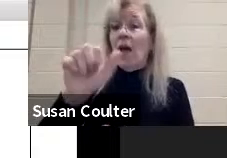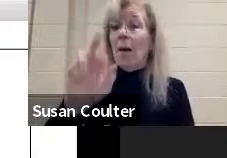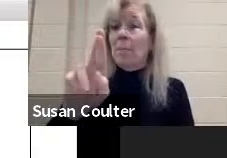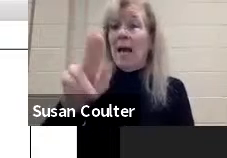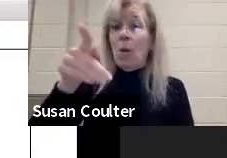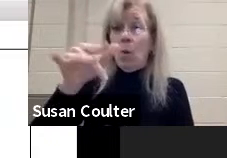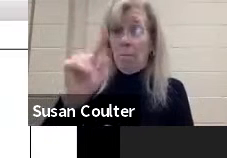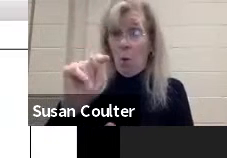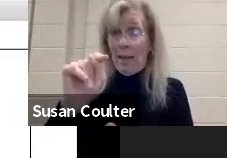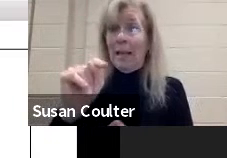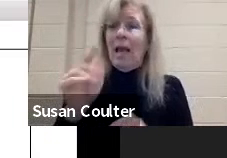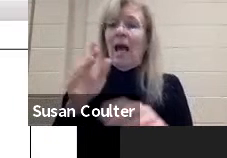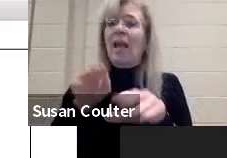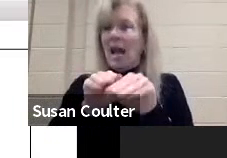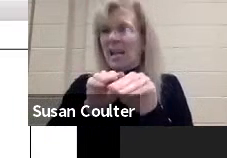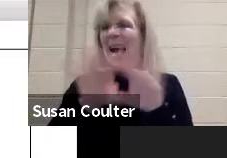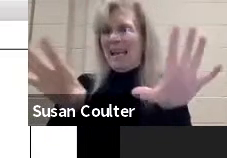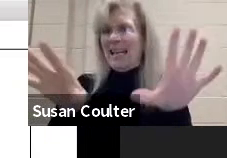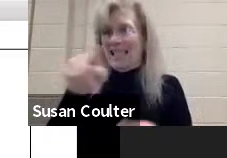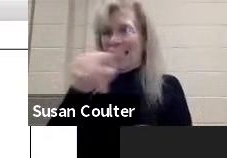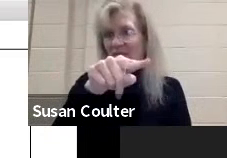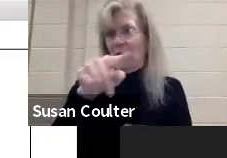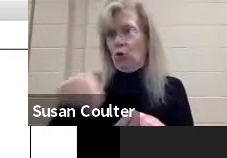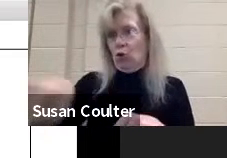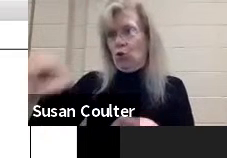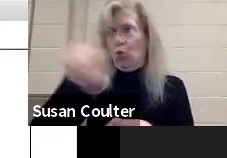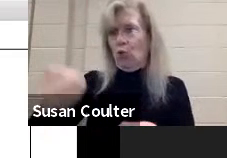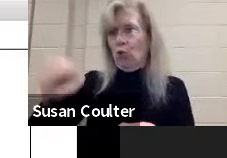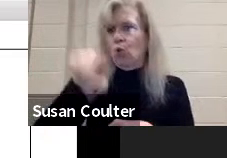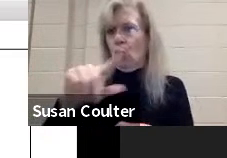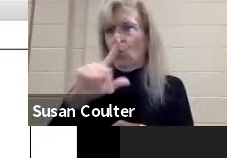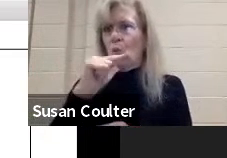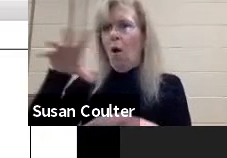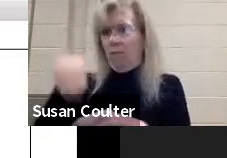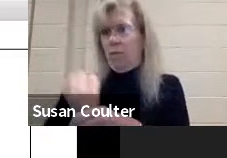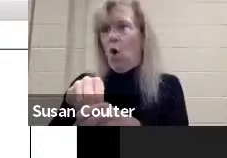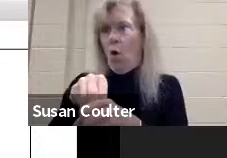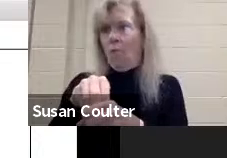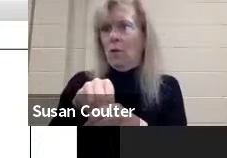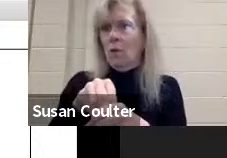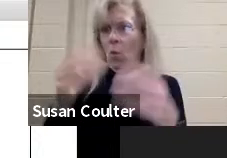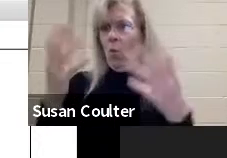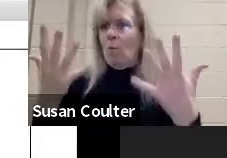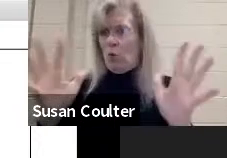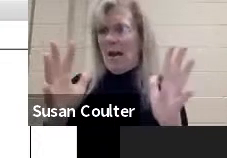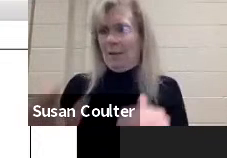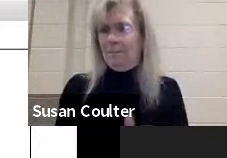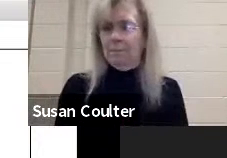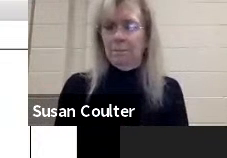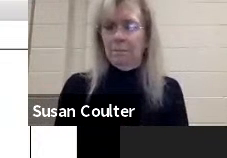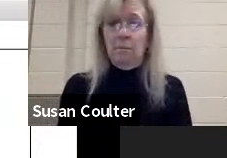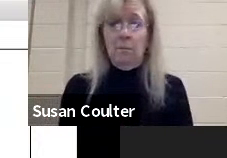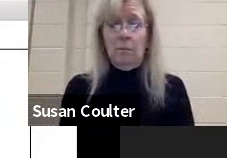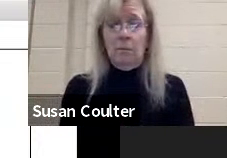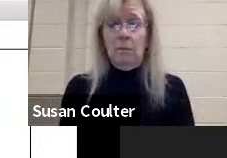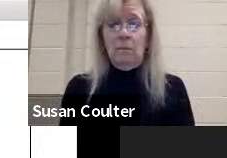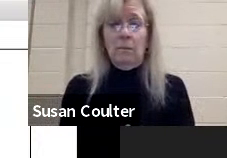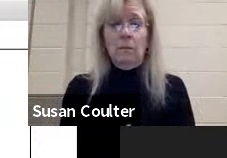of the PowerPoint, and I can send this to you who are involved when we're done.